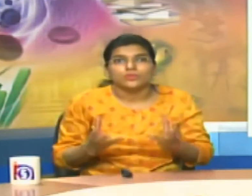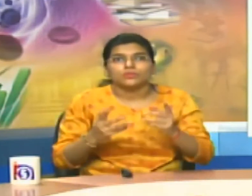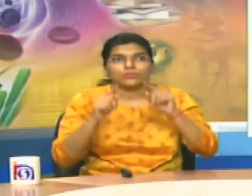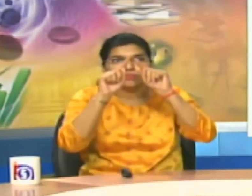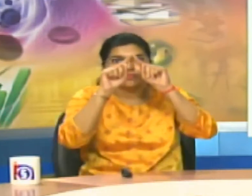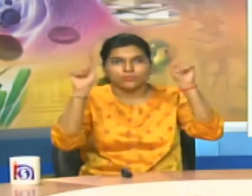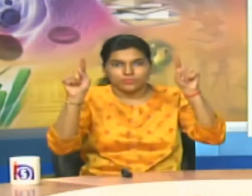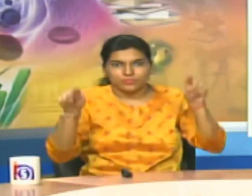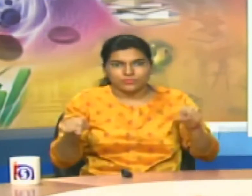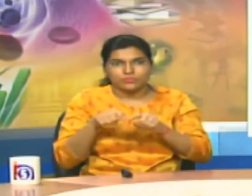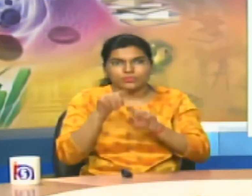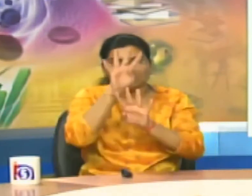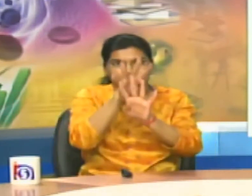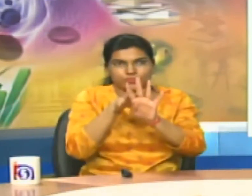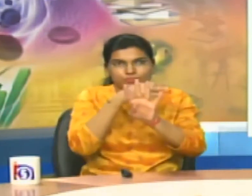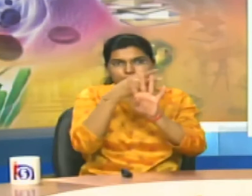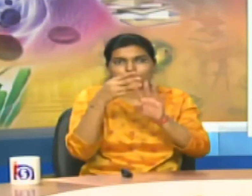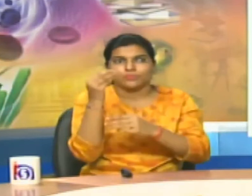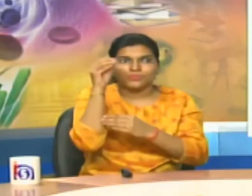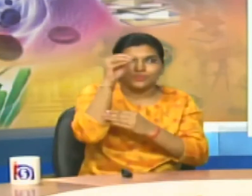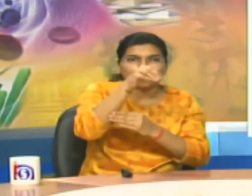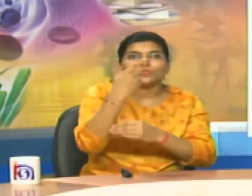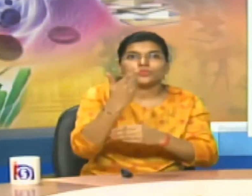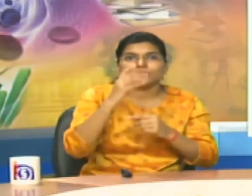In these worksheets,